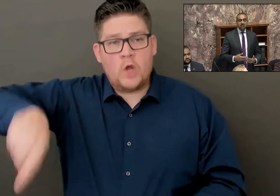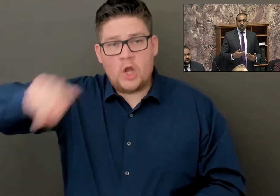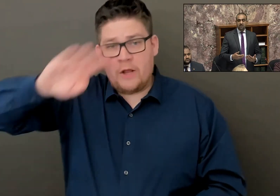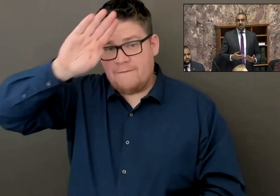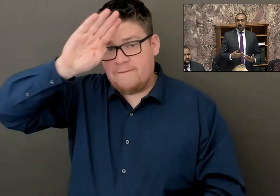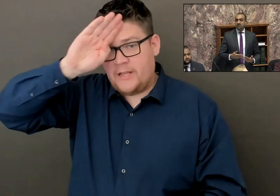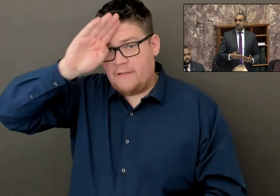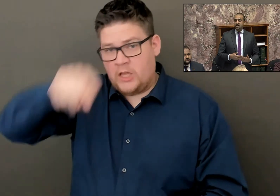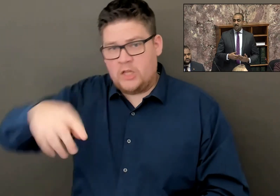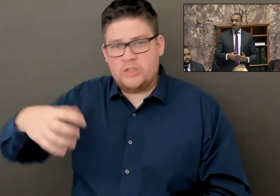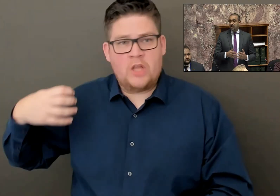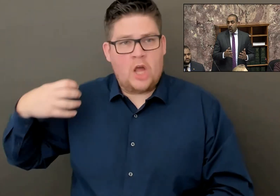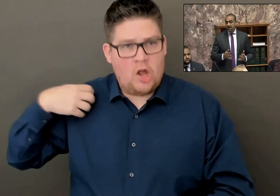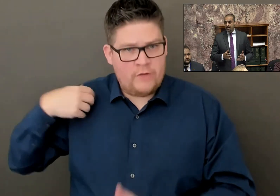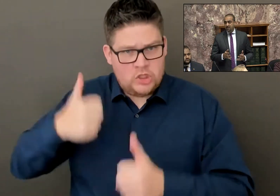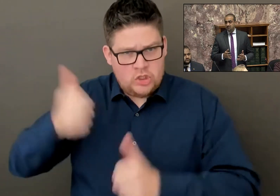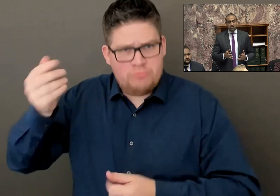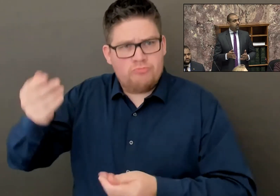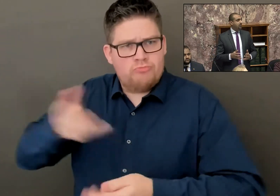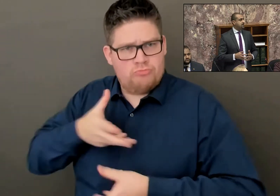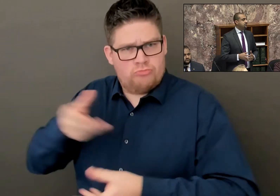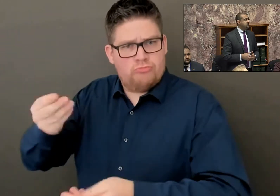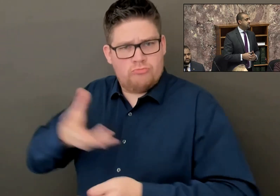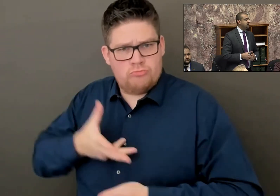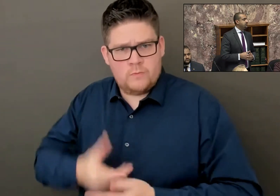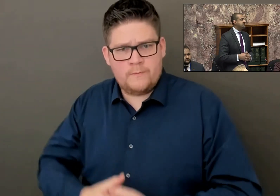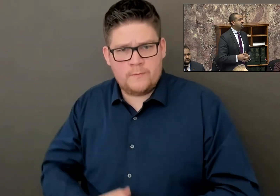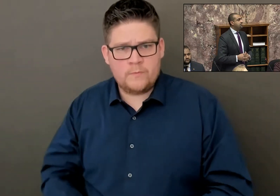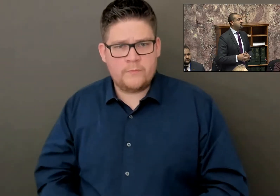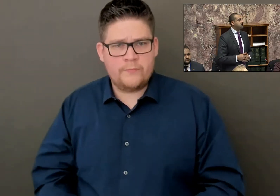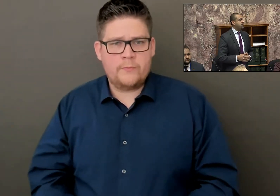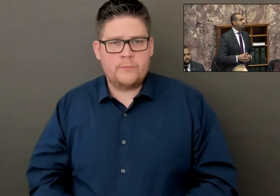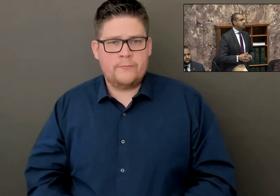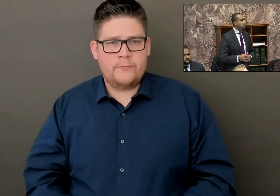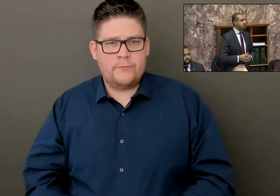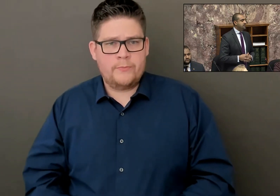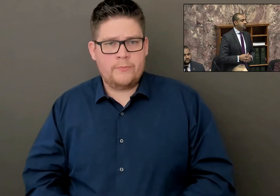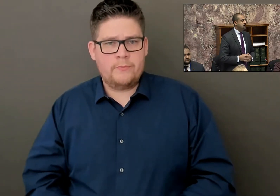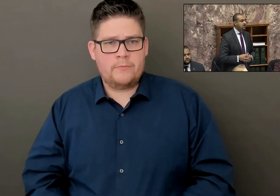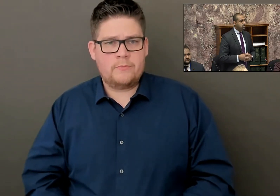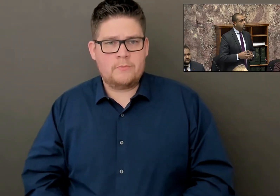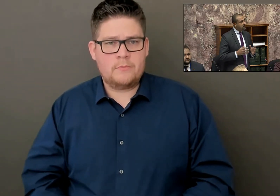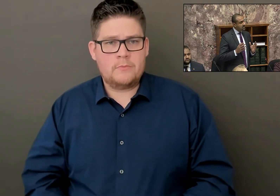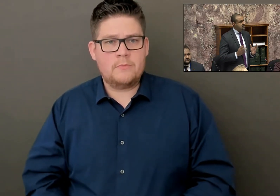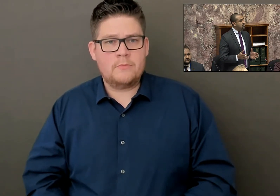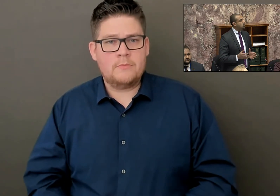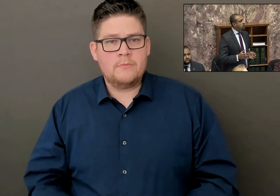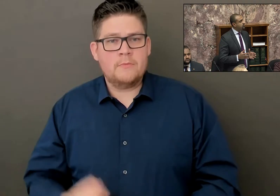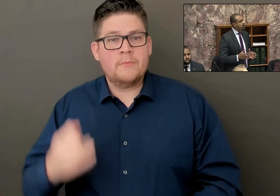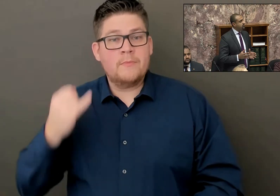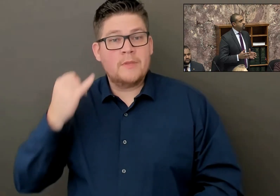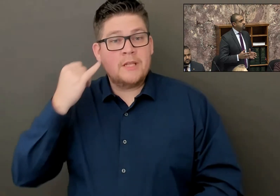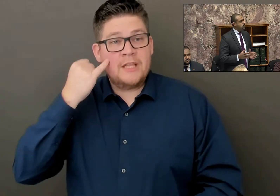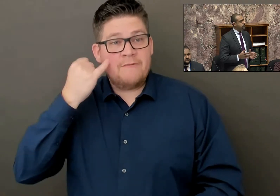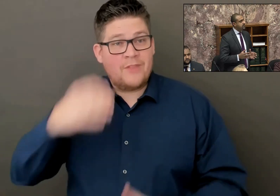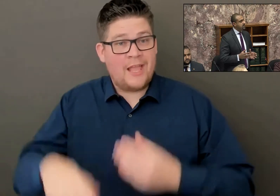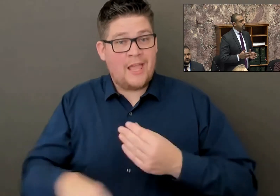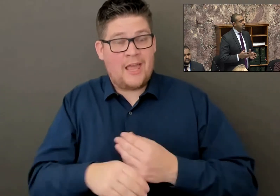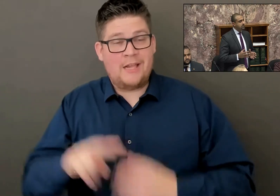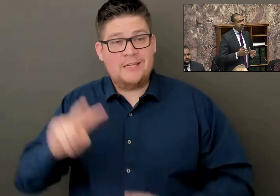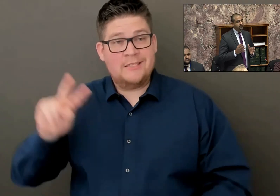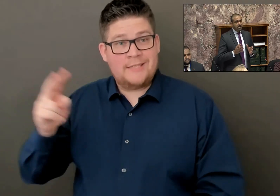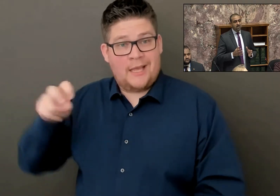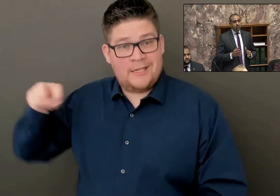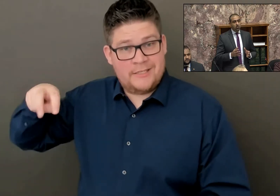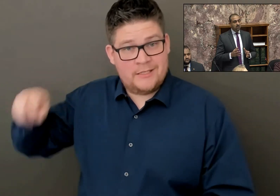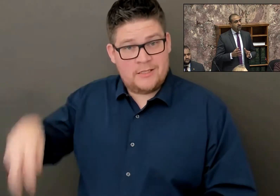seen a significant increase in any way to the effectiveness of the safety measures for that building, Honourable Speaker. So we're going to continue to work with fire officials, Honourable Speaker,